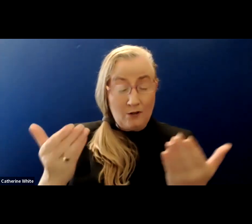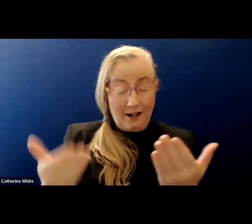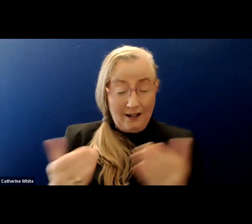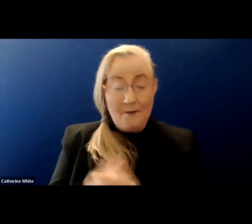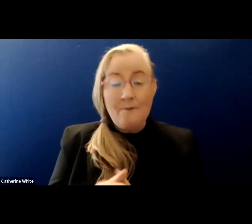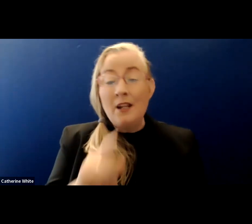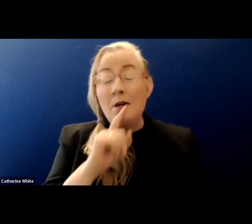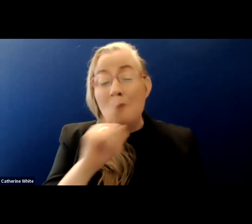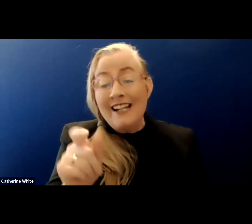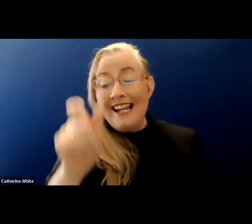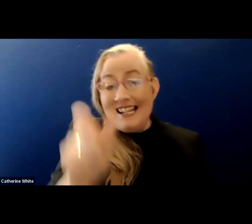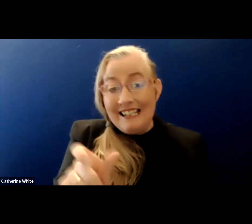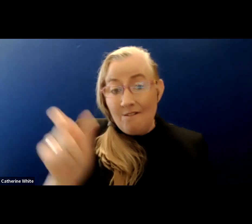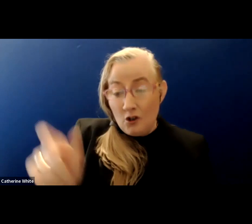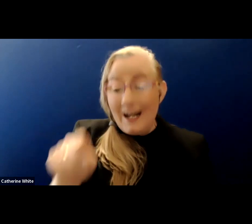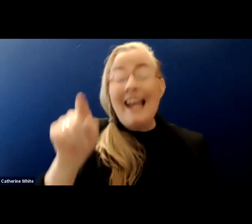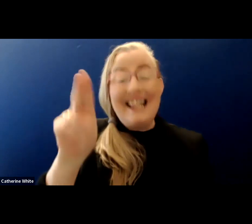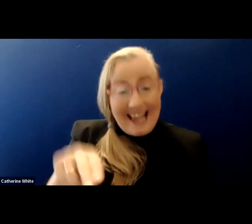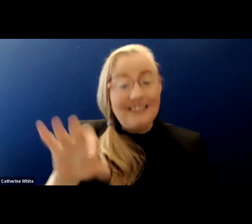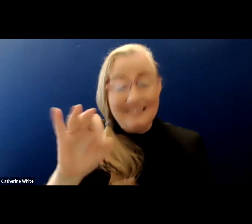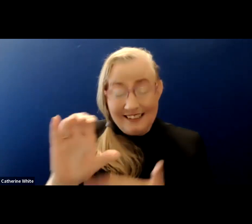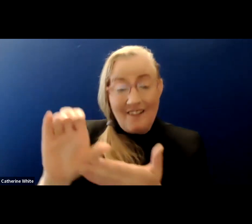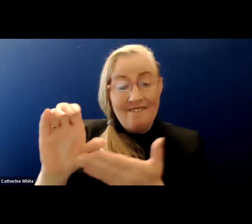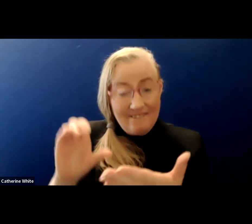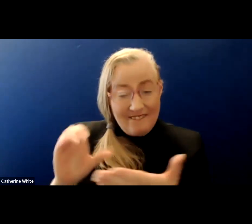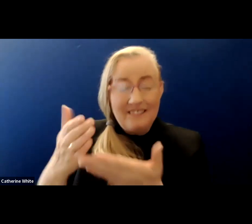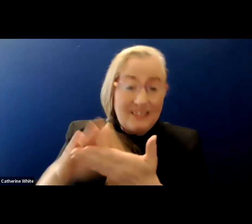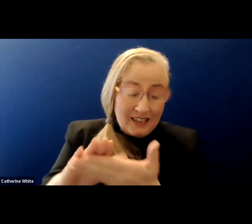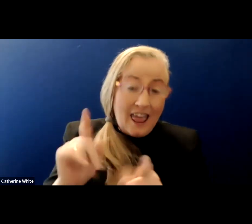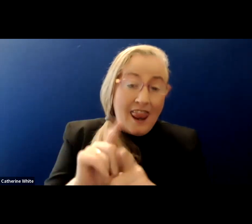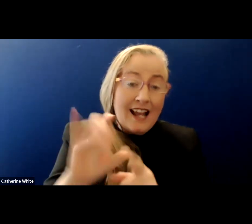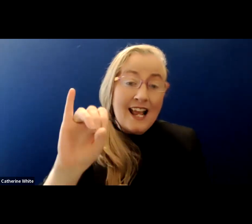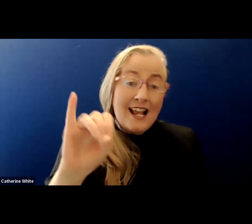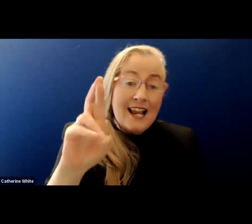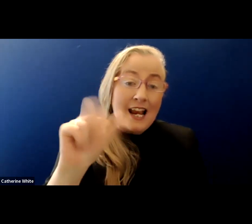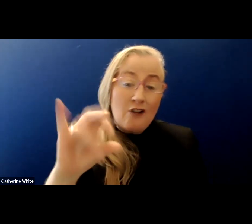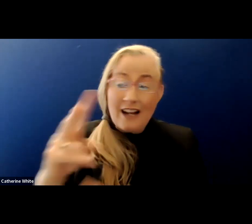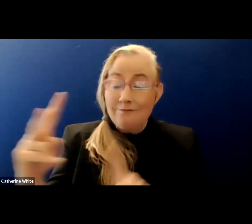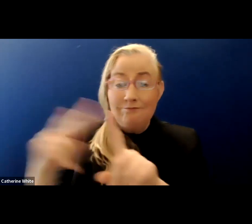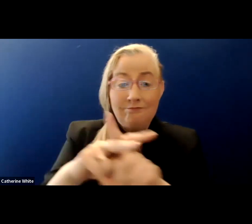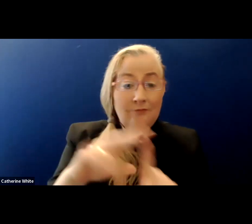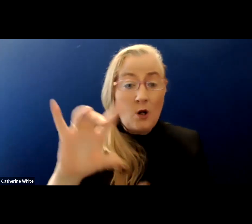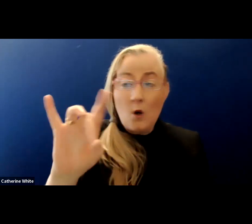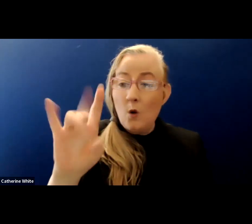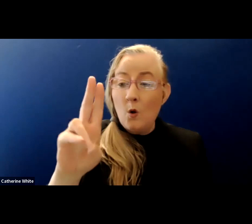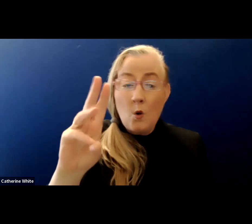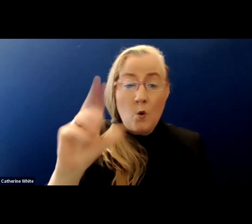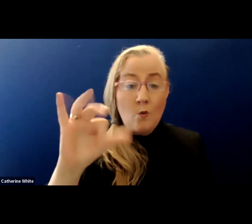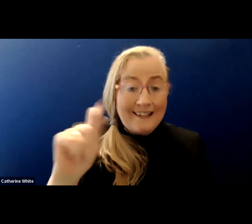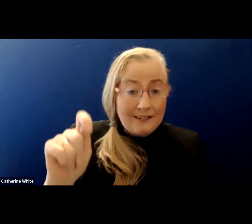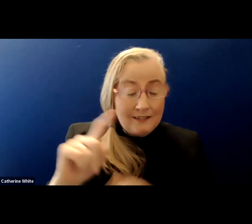Although individuals could seek reparations with respect to the Iraqi invasion of Kuwait and with respect to